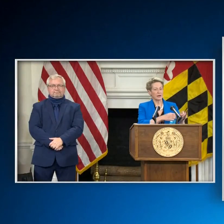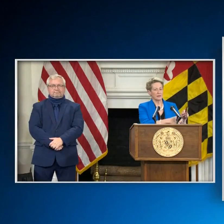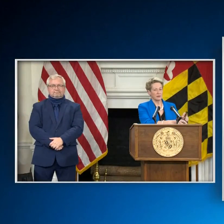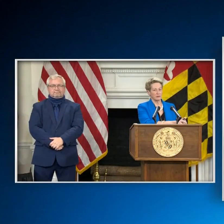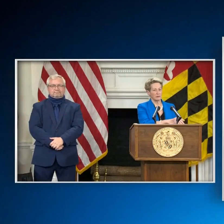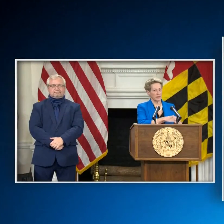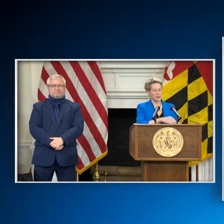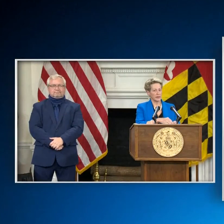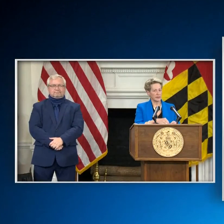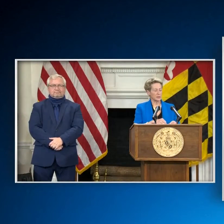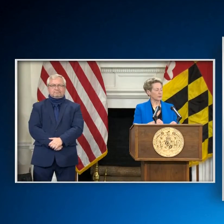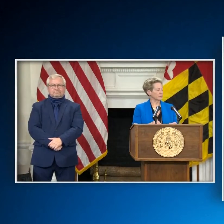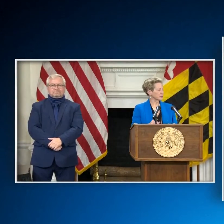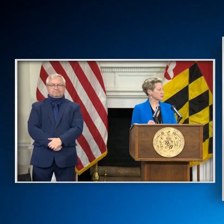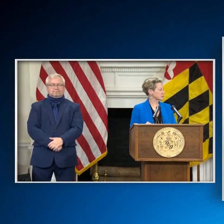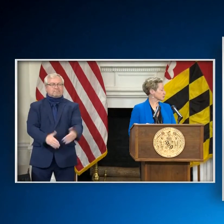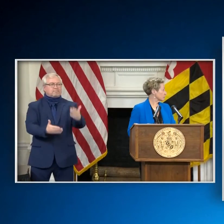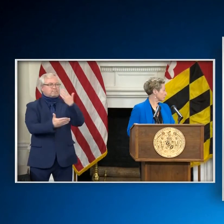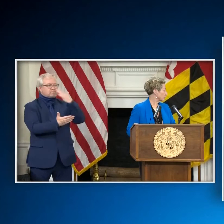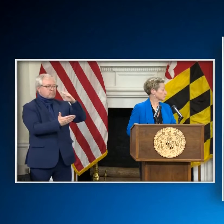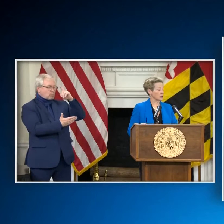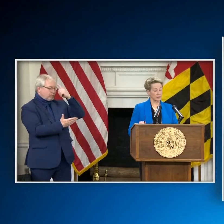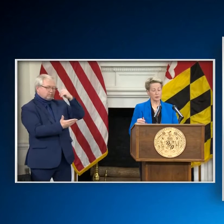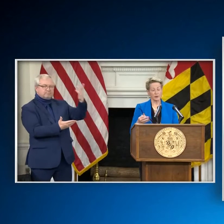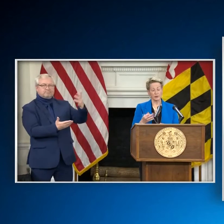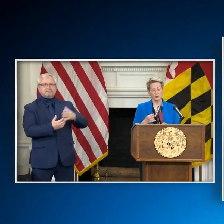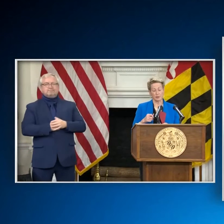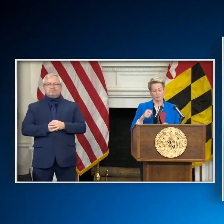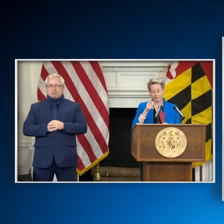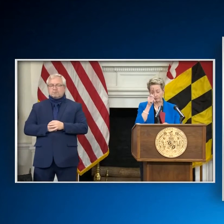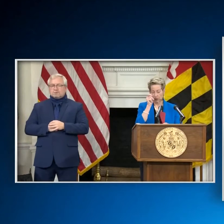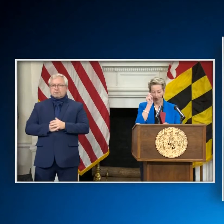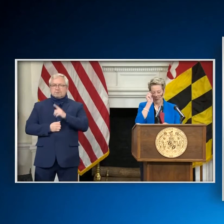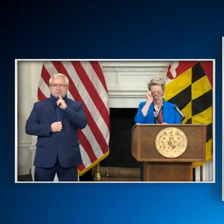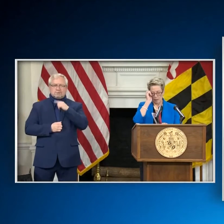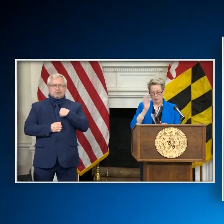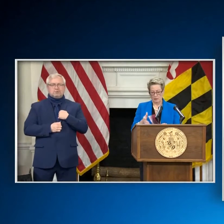Thank you, Governor. And again, it's a privilege to serve under your leadership.